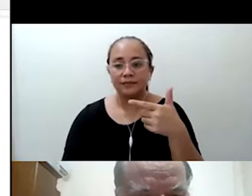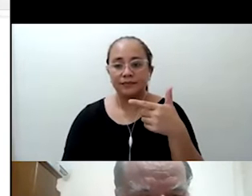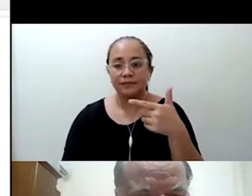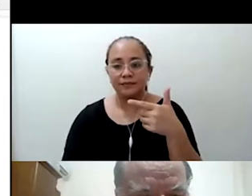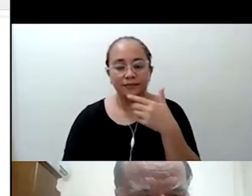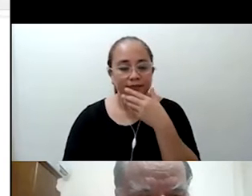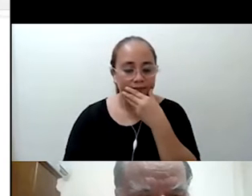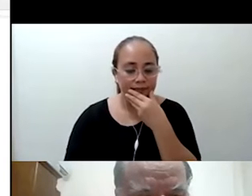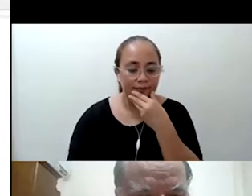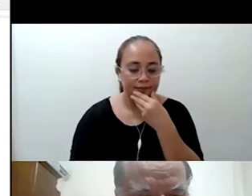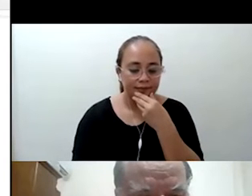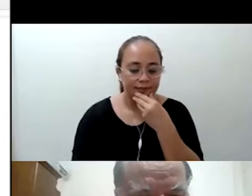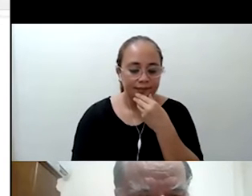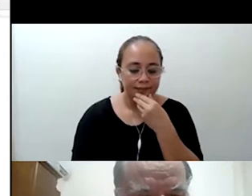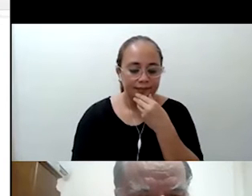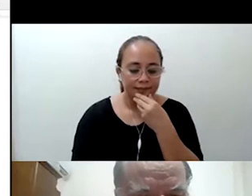Marvin signing G.